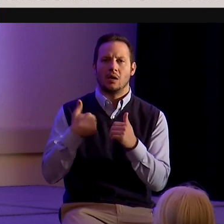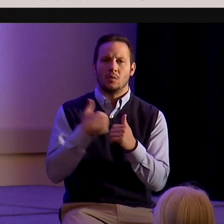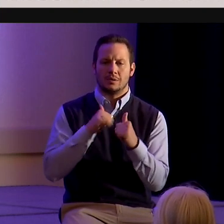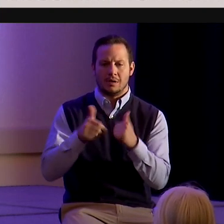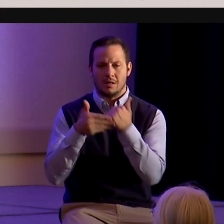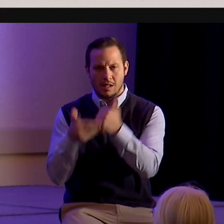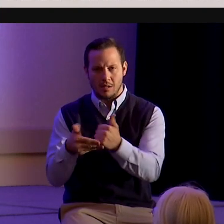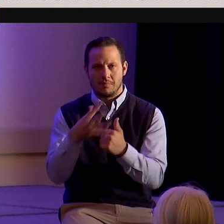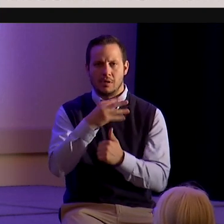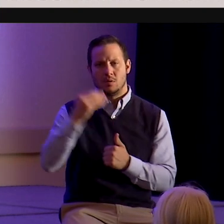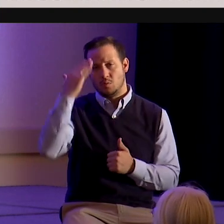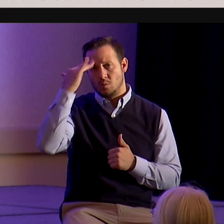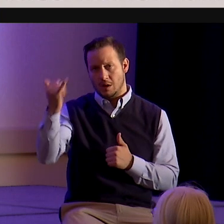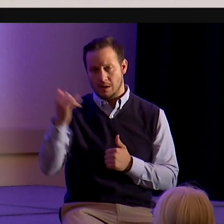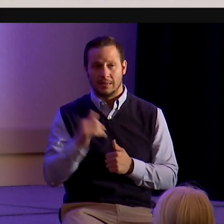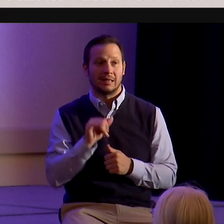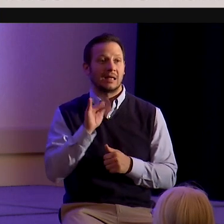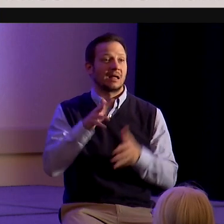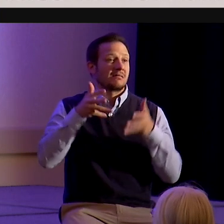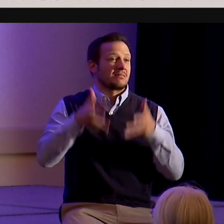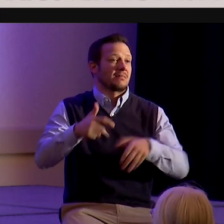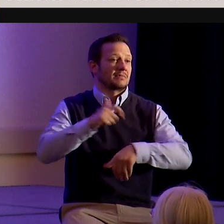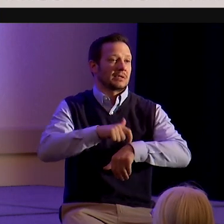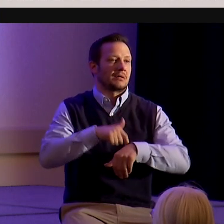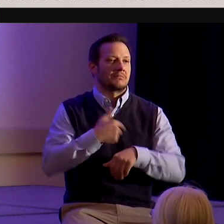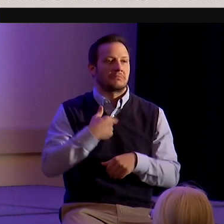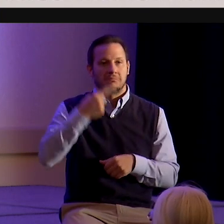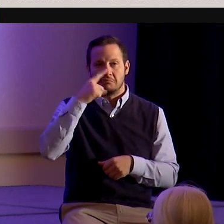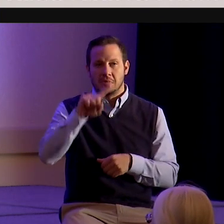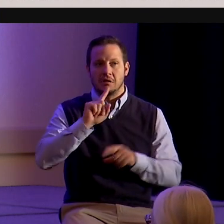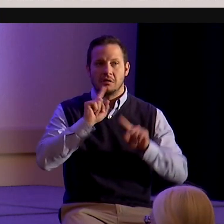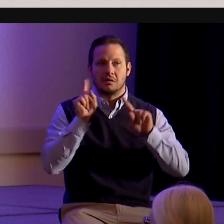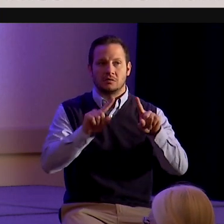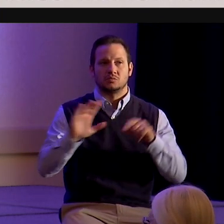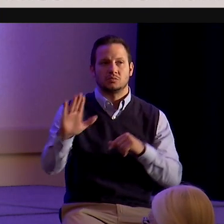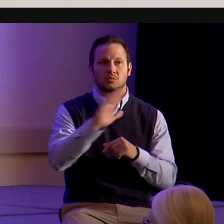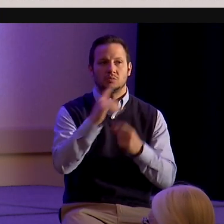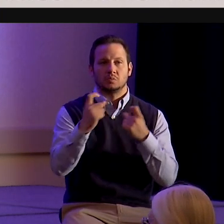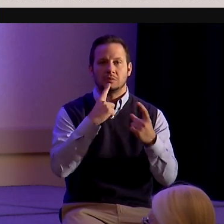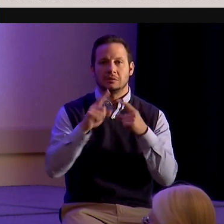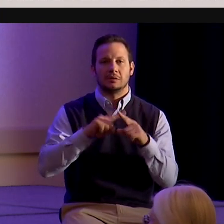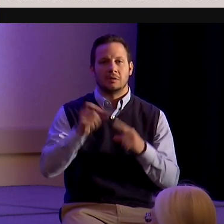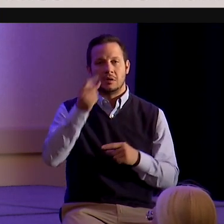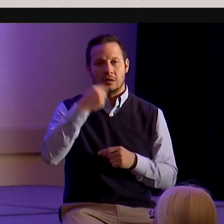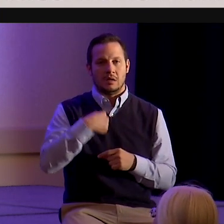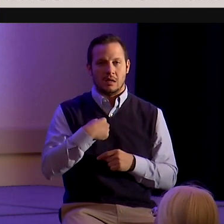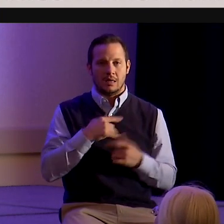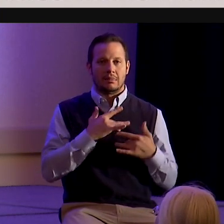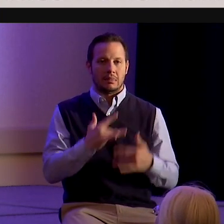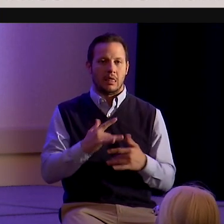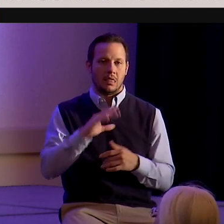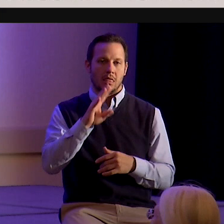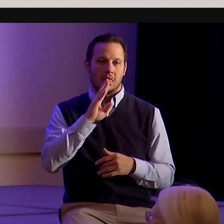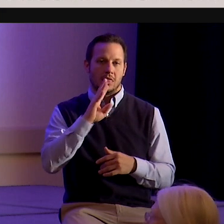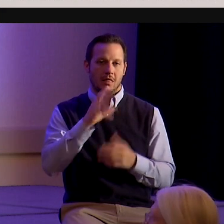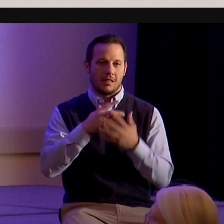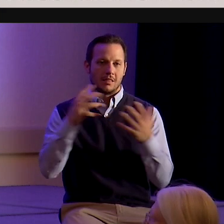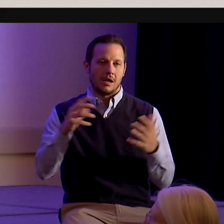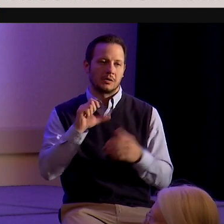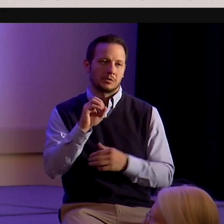that. Hopefully, if we have enough time at the end, I would love to take questions, but I'm a talker, so I can't make promises. We'll see how it